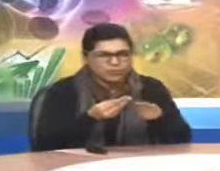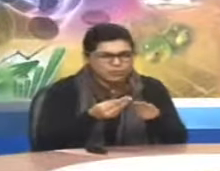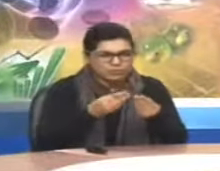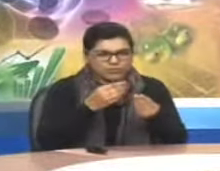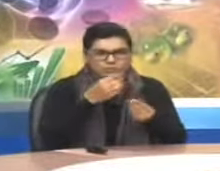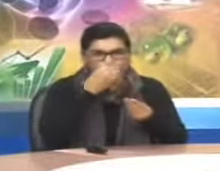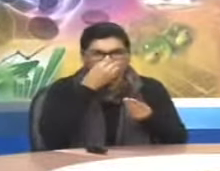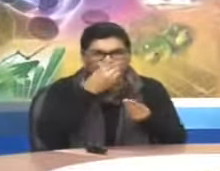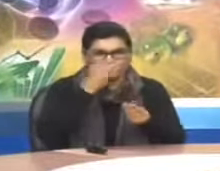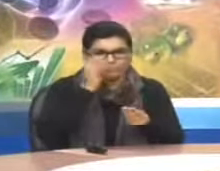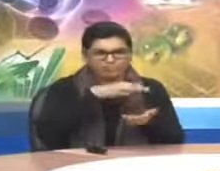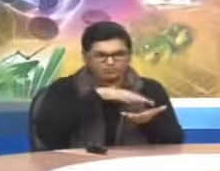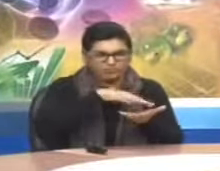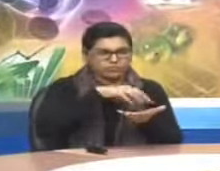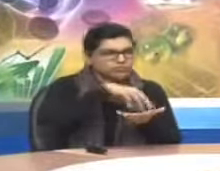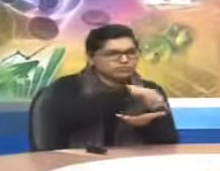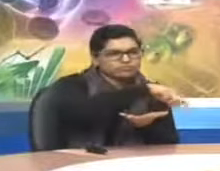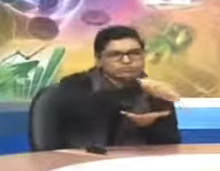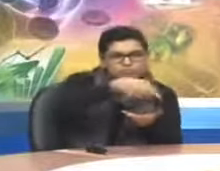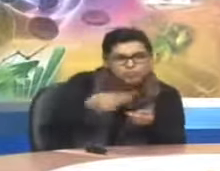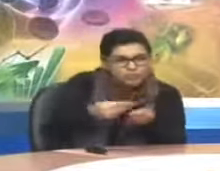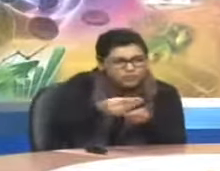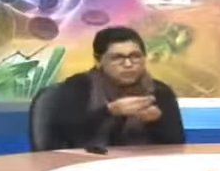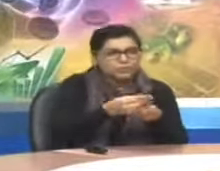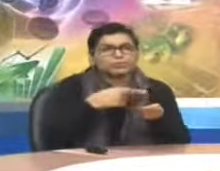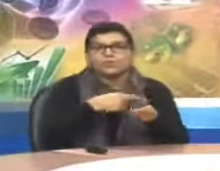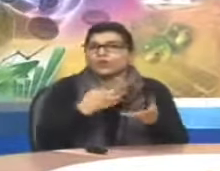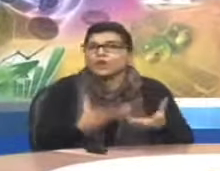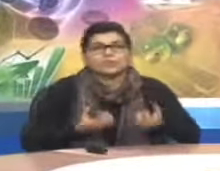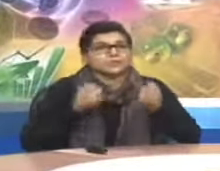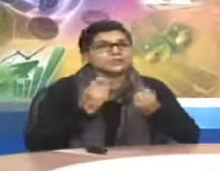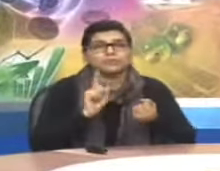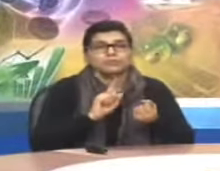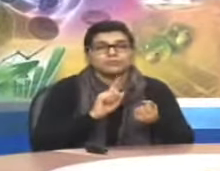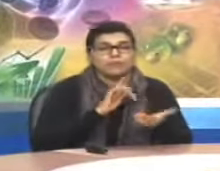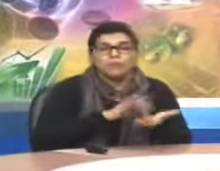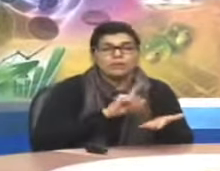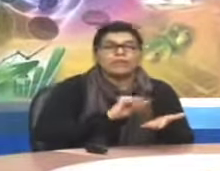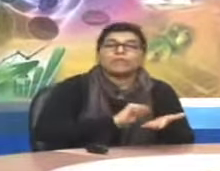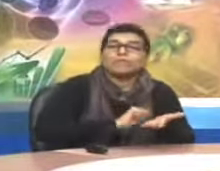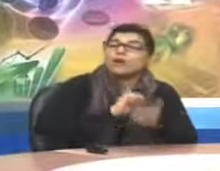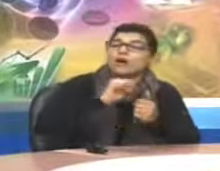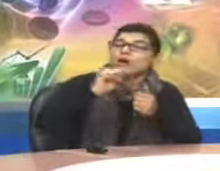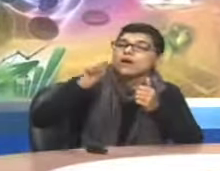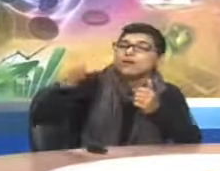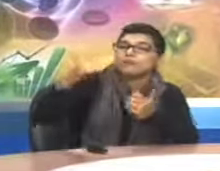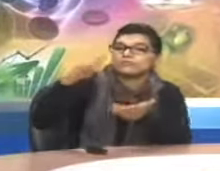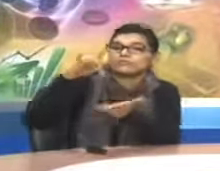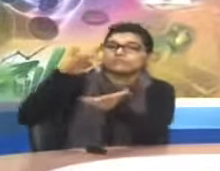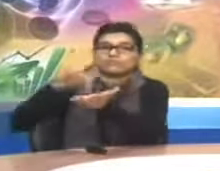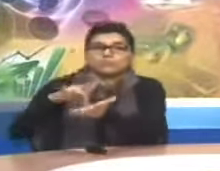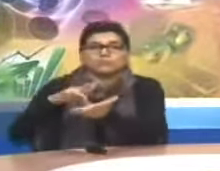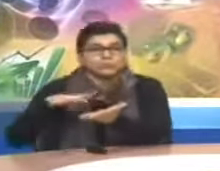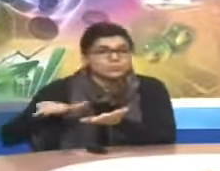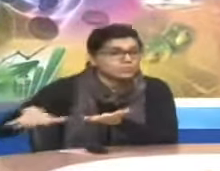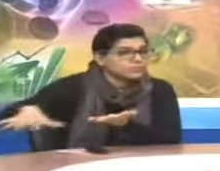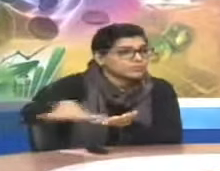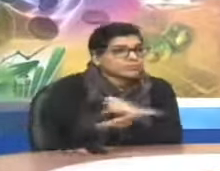collect and refuse, to collect the refuse from